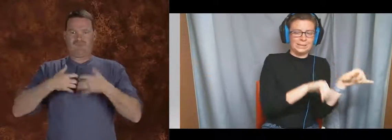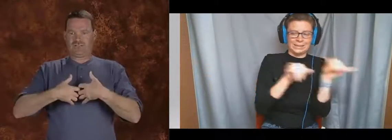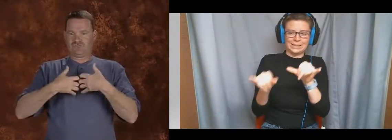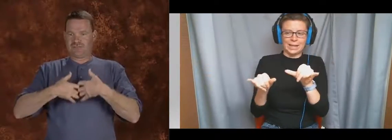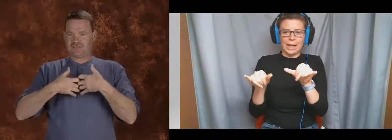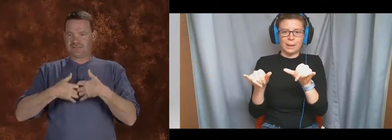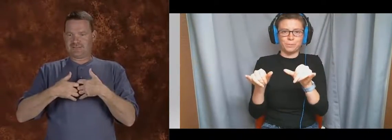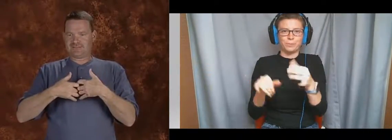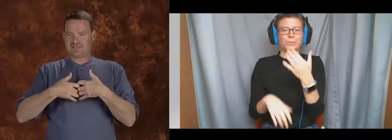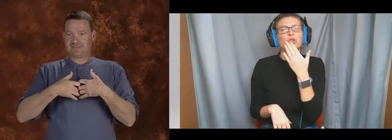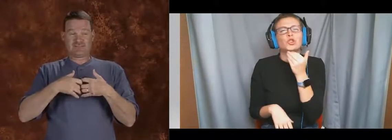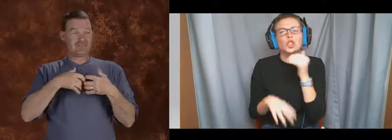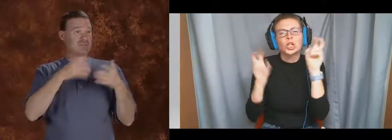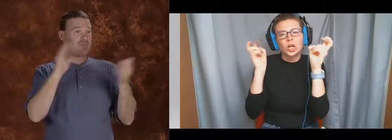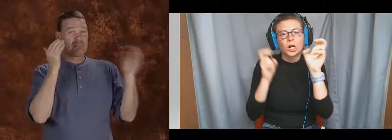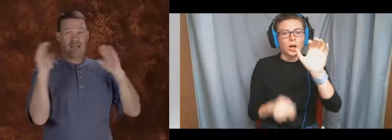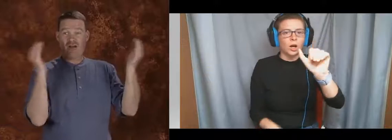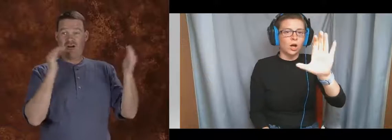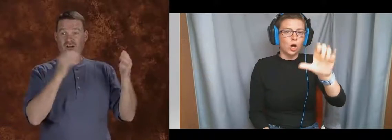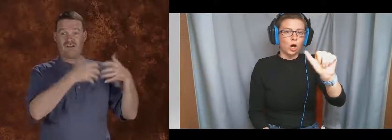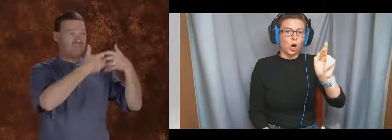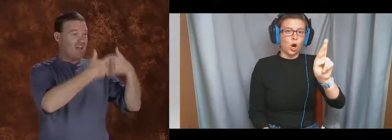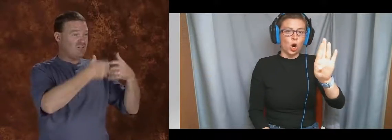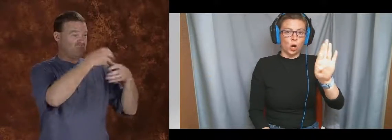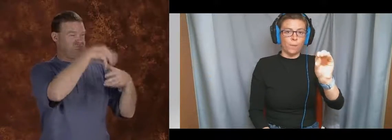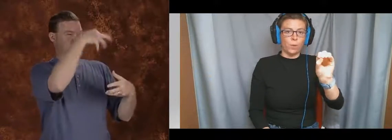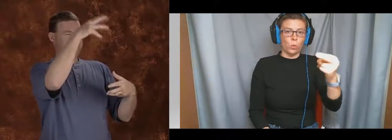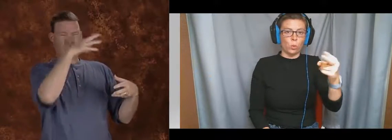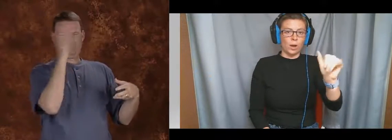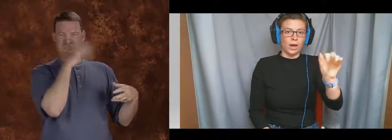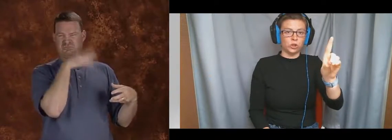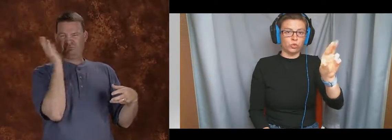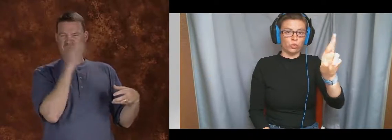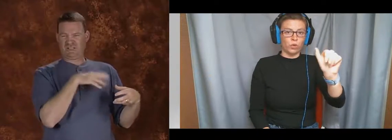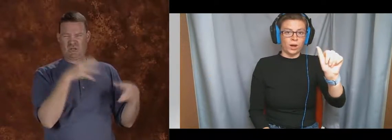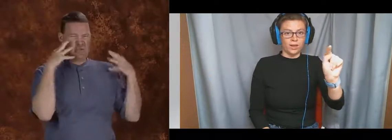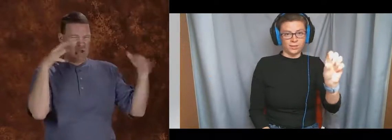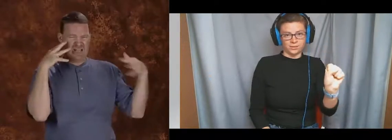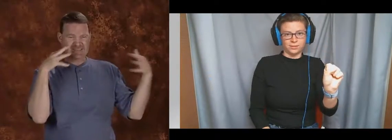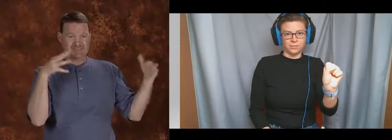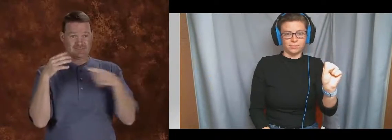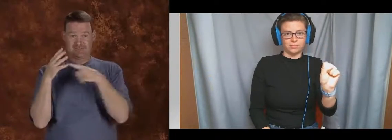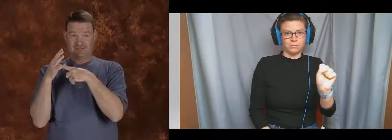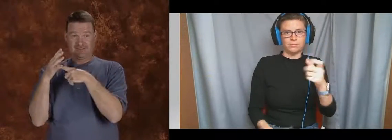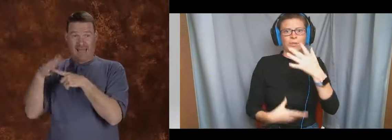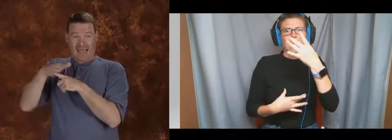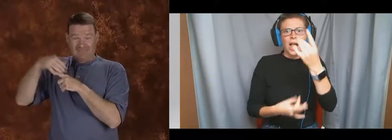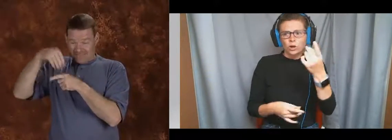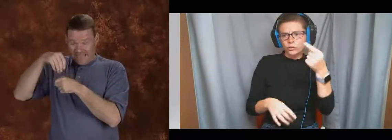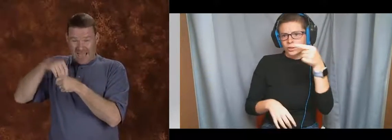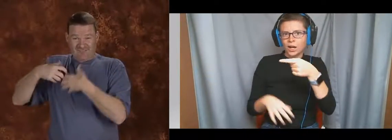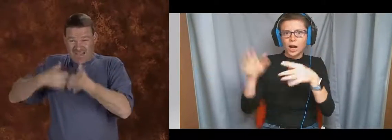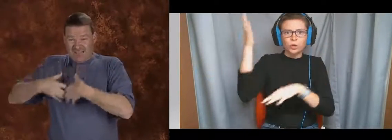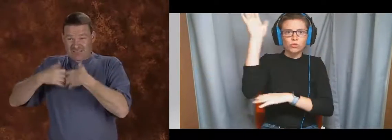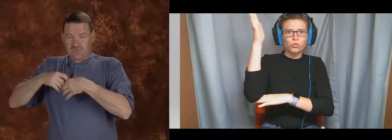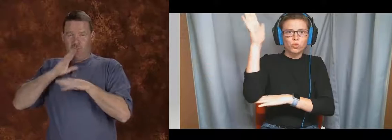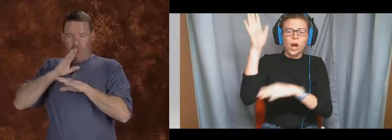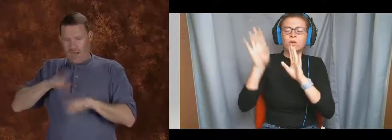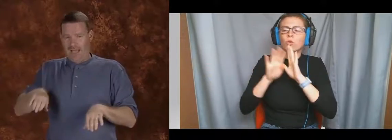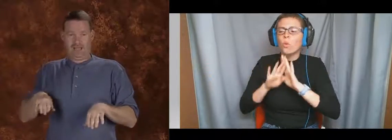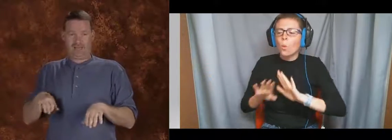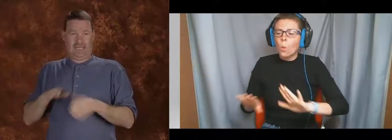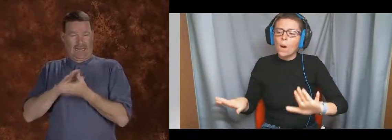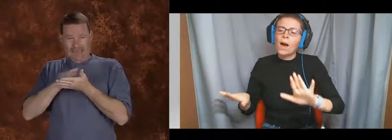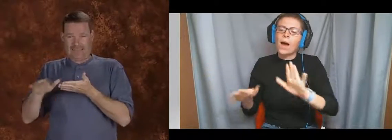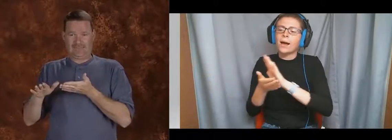sugar. What's interesting about trees is that they're very quiet, unlike our factories, which are noisy and